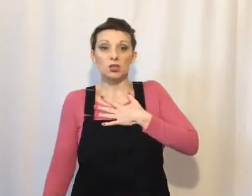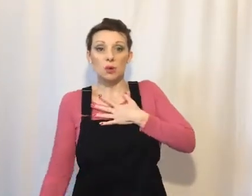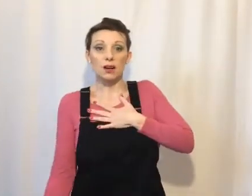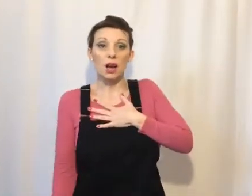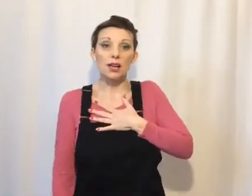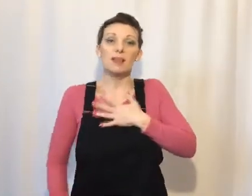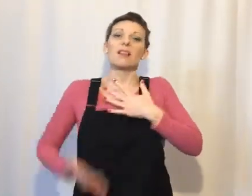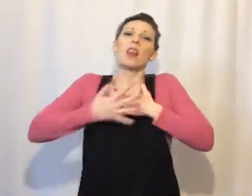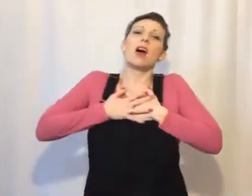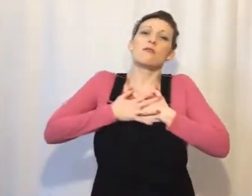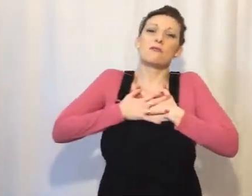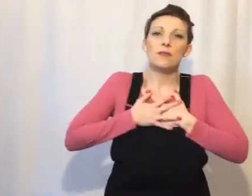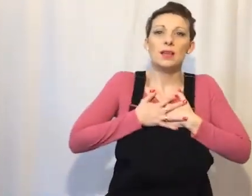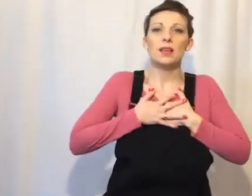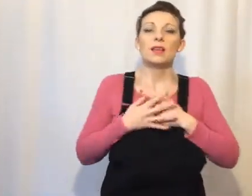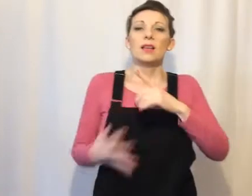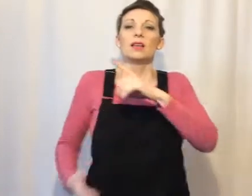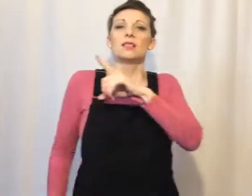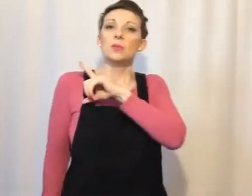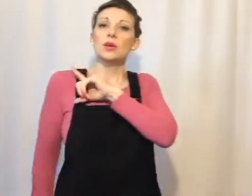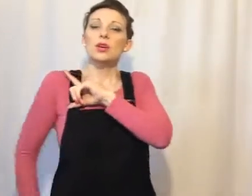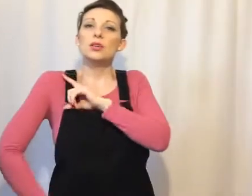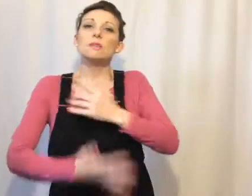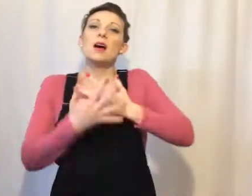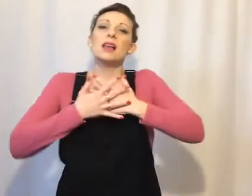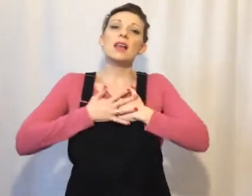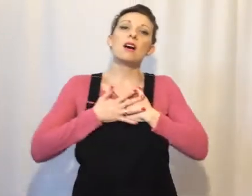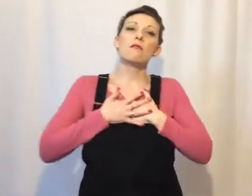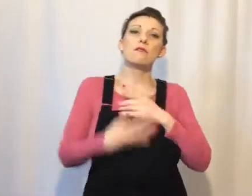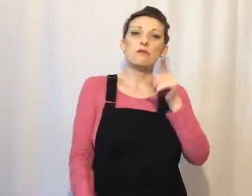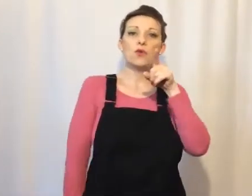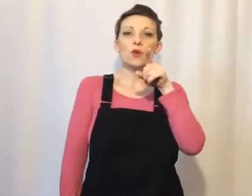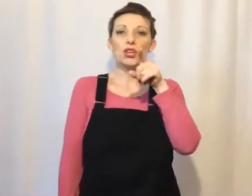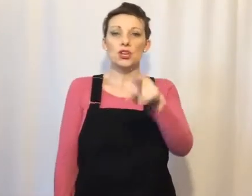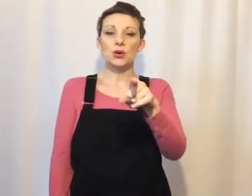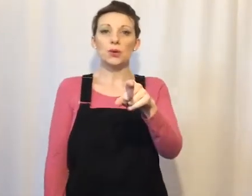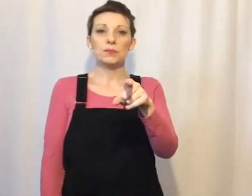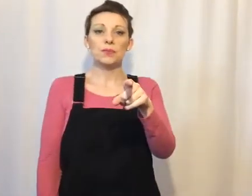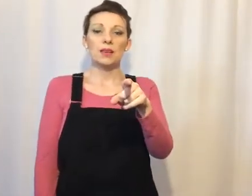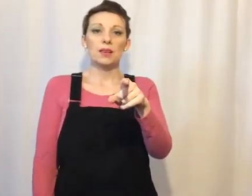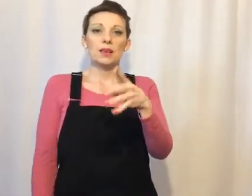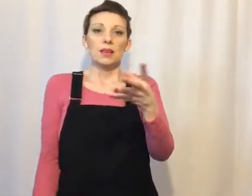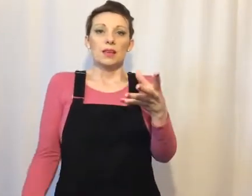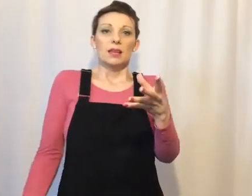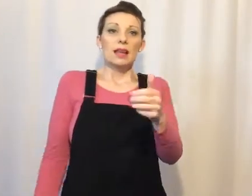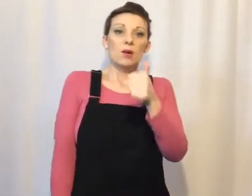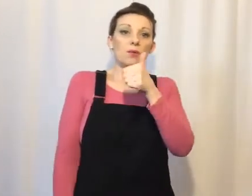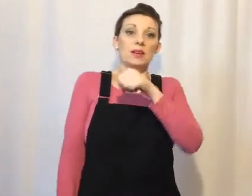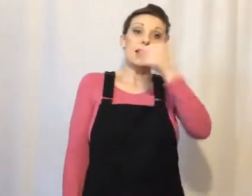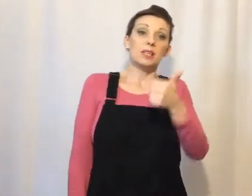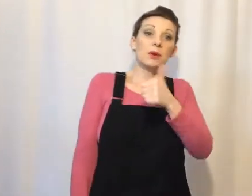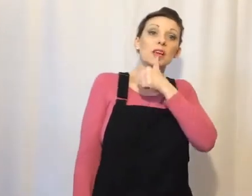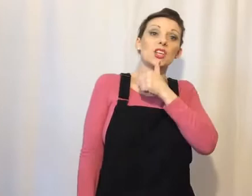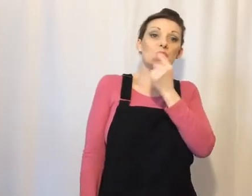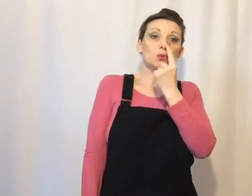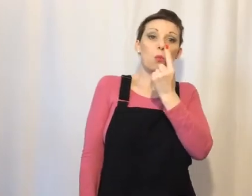one, like, love. So because my love for you. Now, next bit we can use